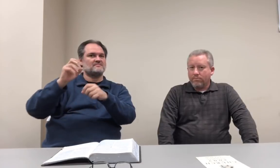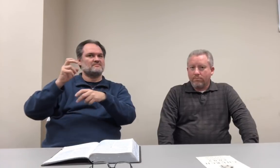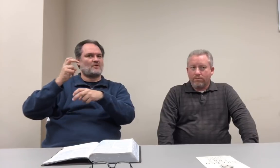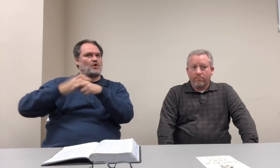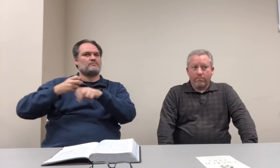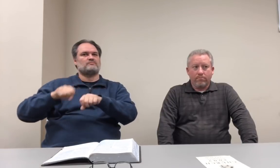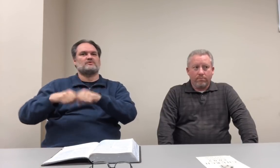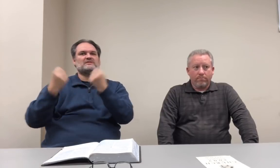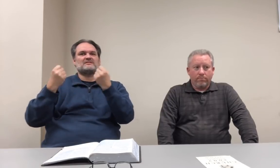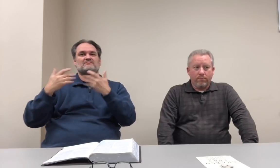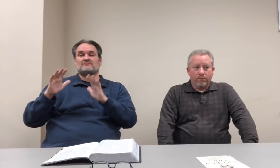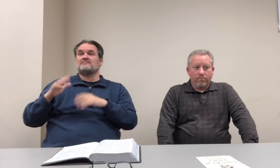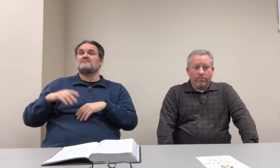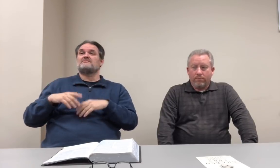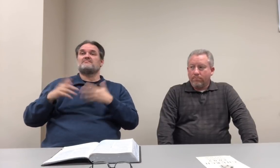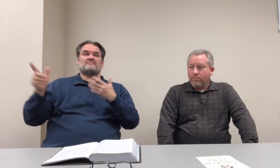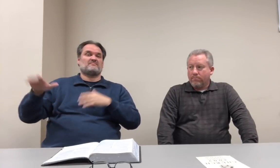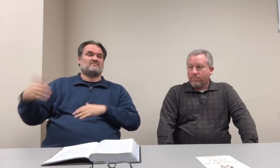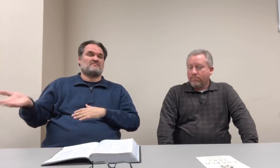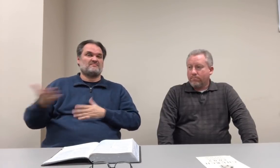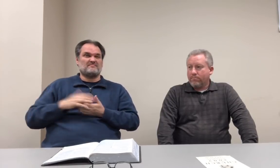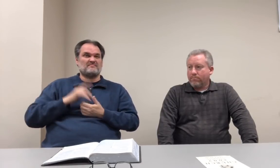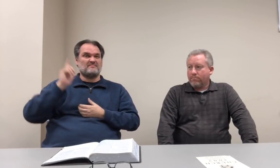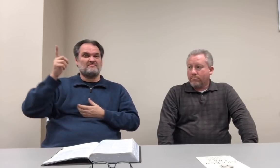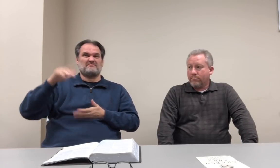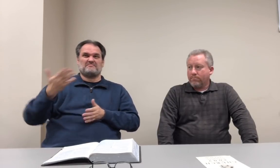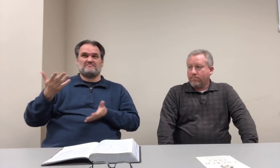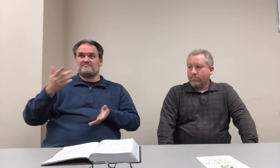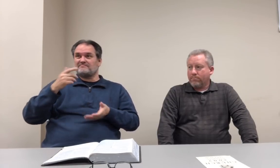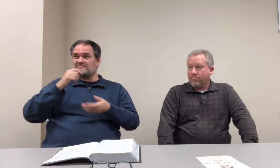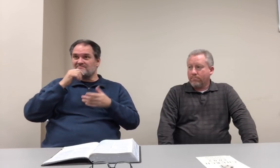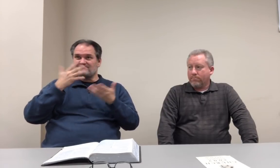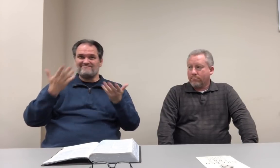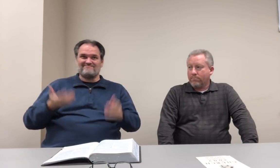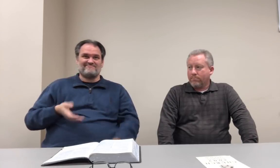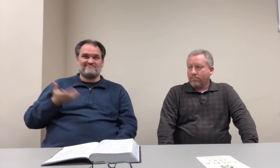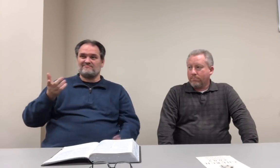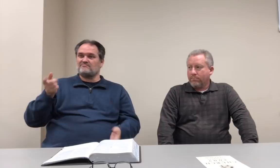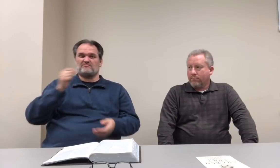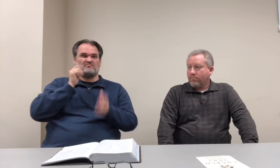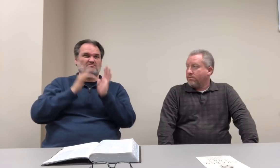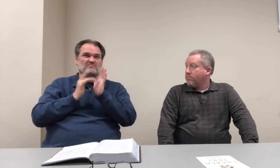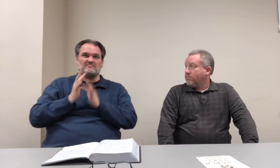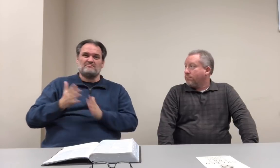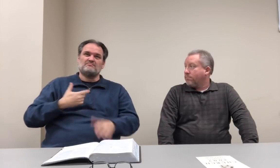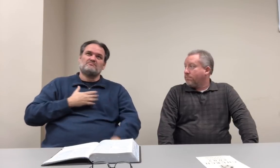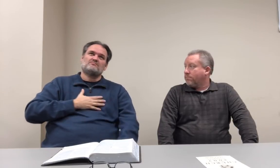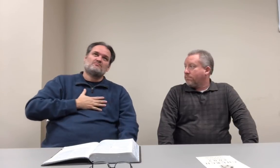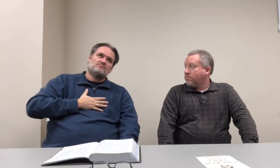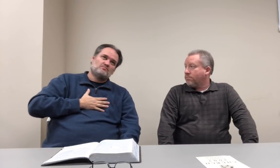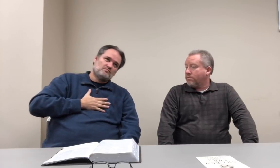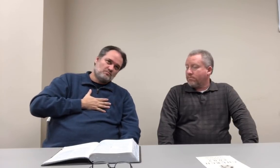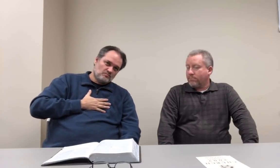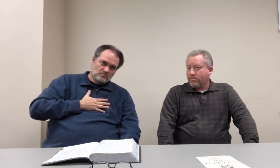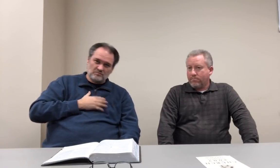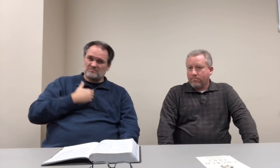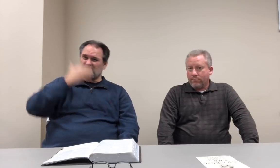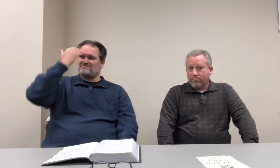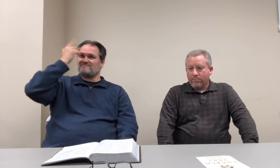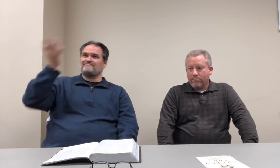between God and us, we are inconstant in truth. Right? We lie, like the text says. We're